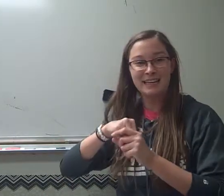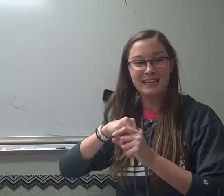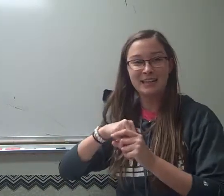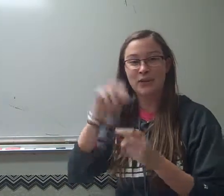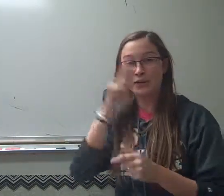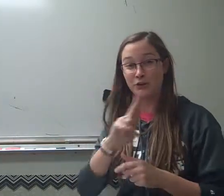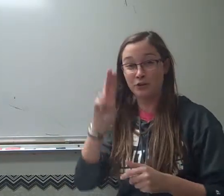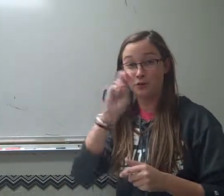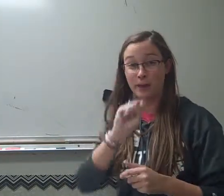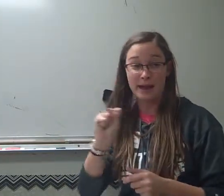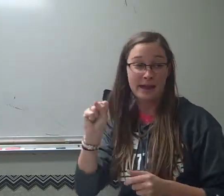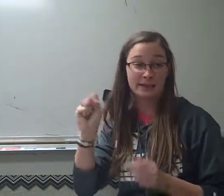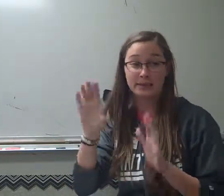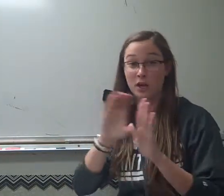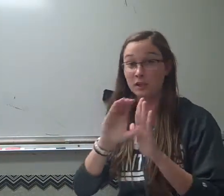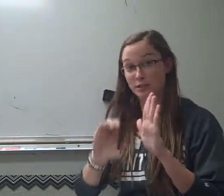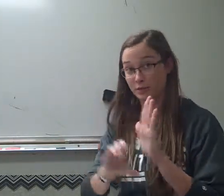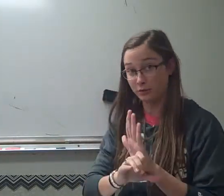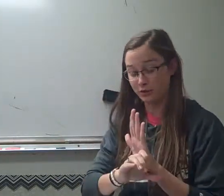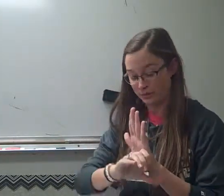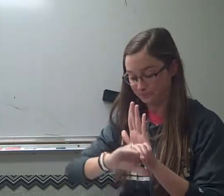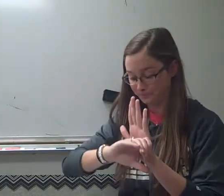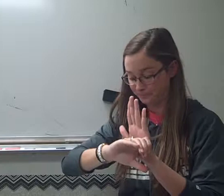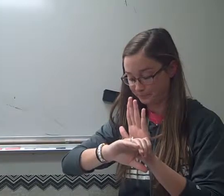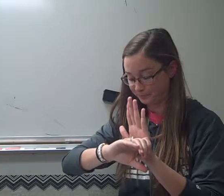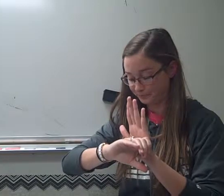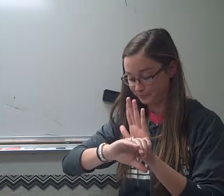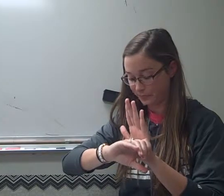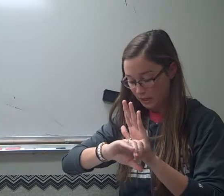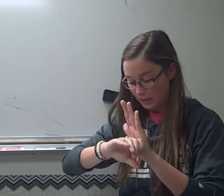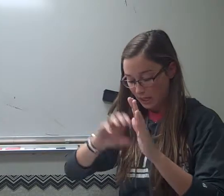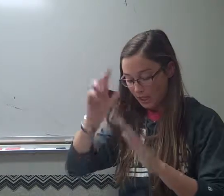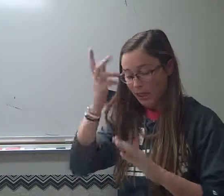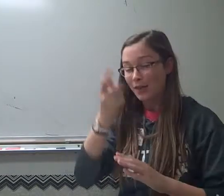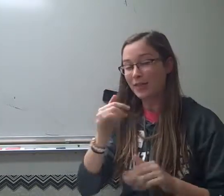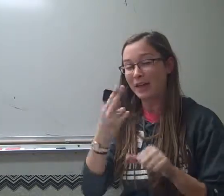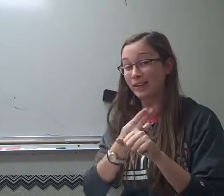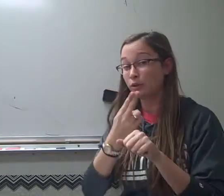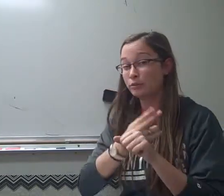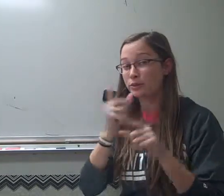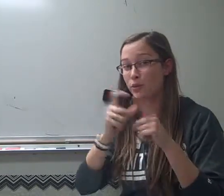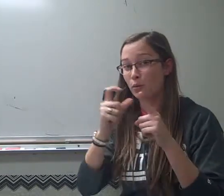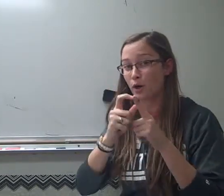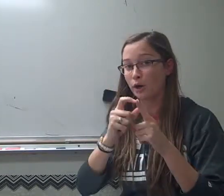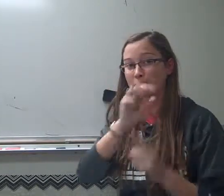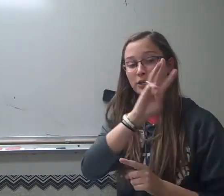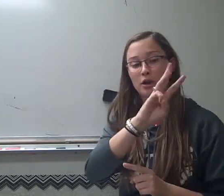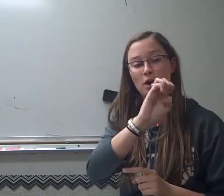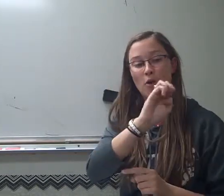In the U.S. Constitution, they use the word